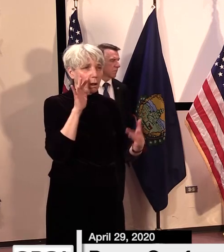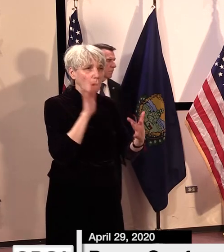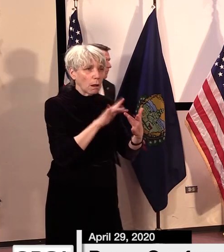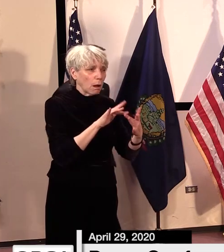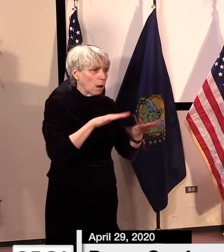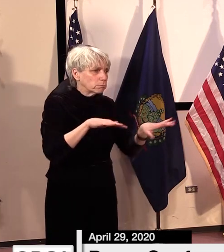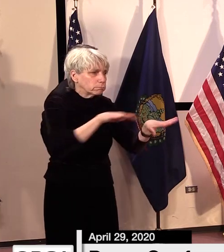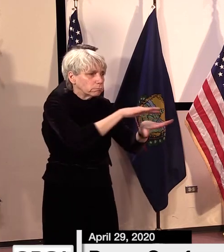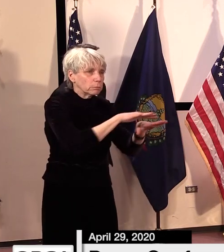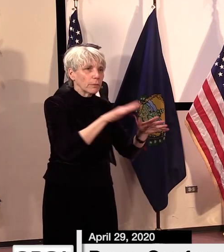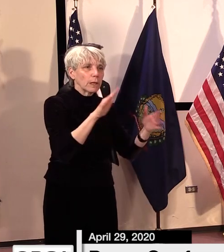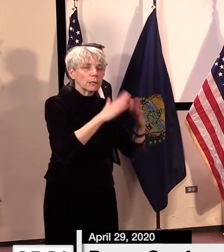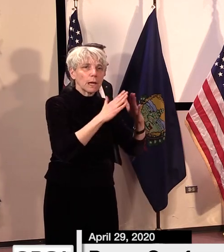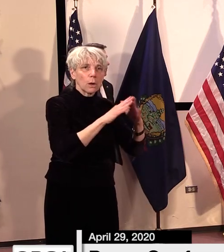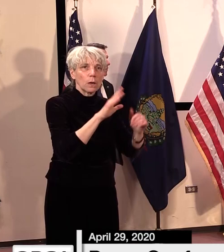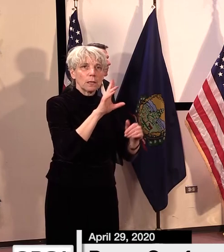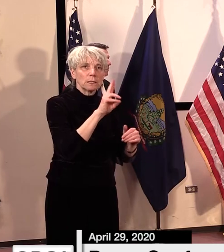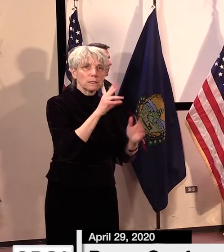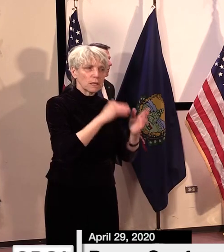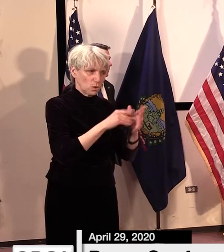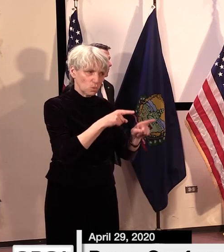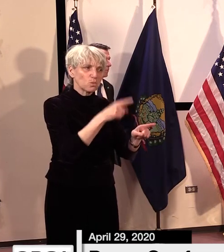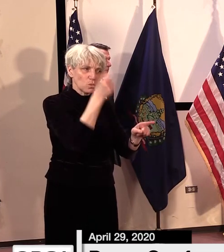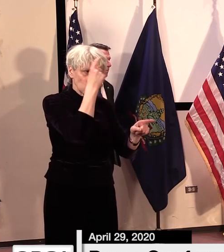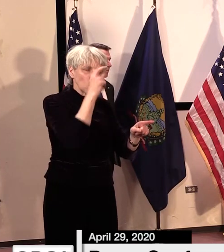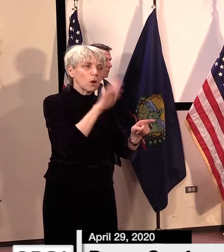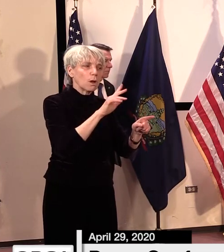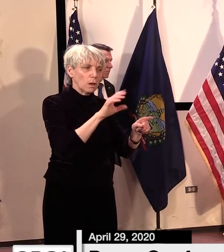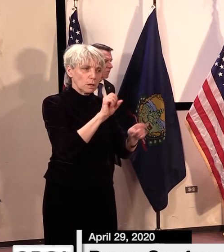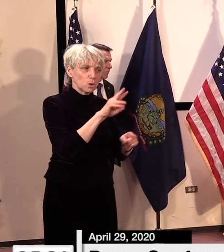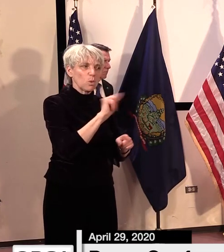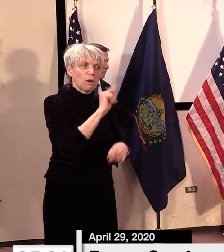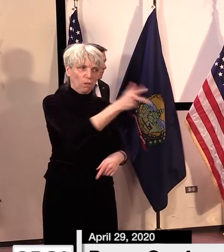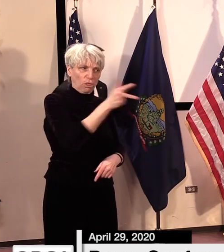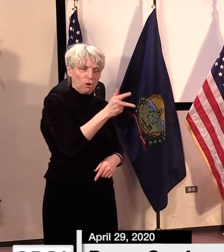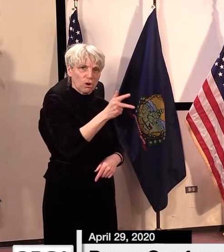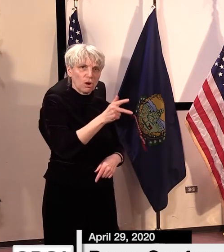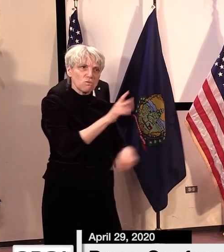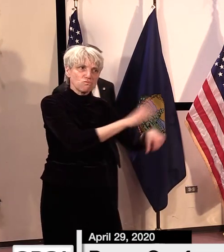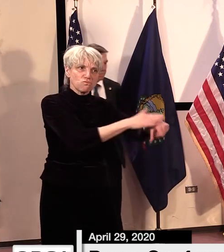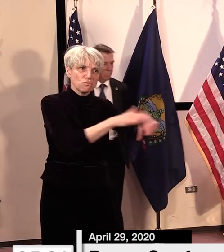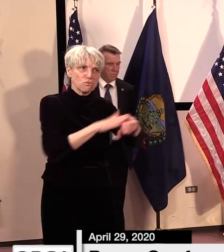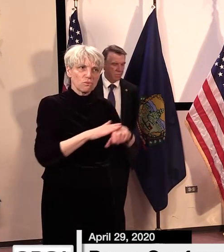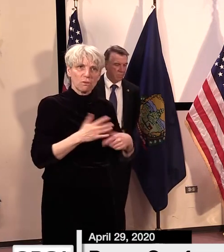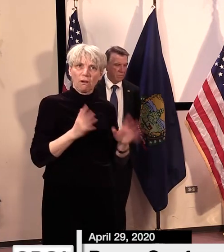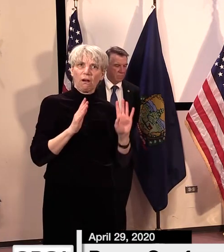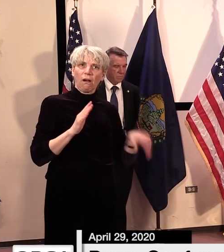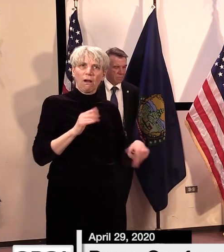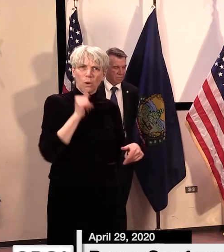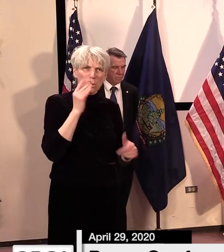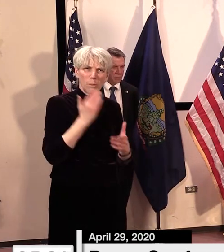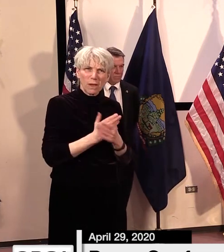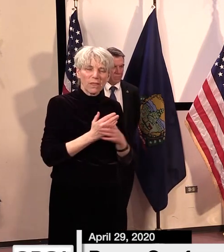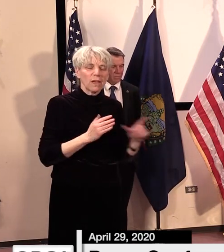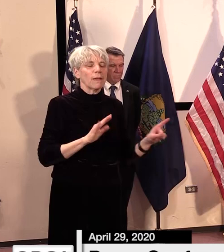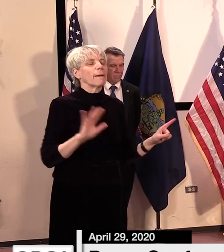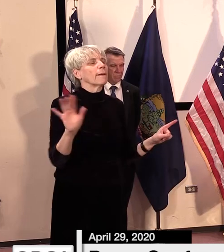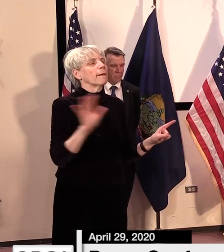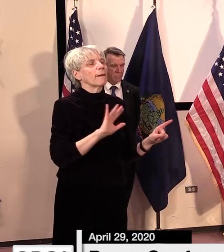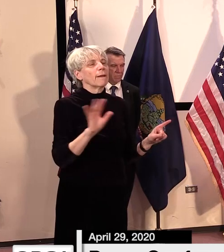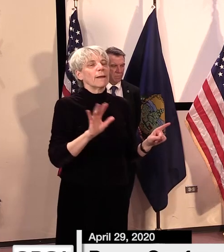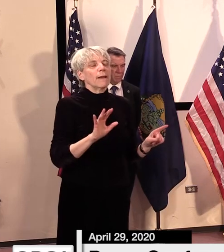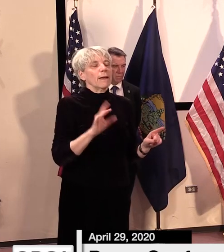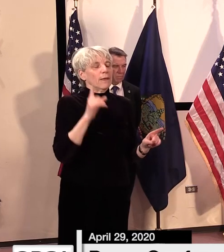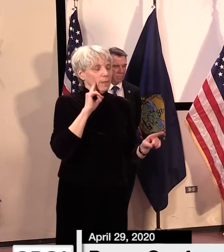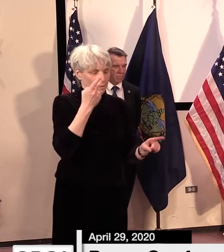say, well, you're number three in the state and you're right behind. So again, I think you're mistaking the fact